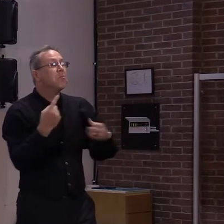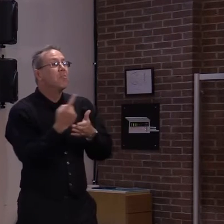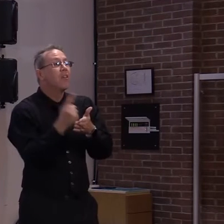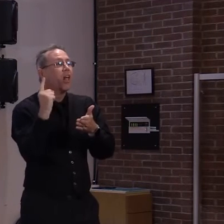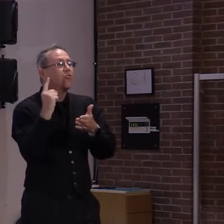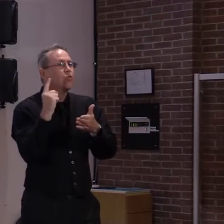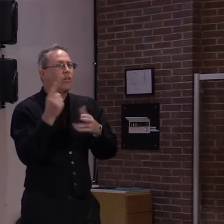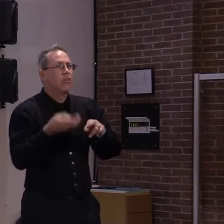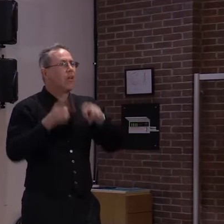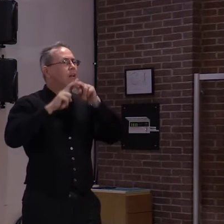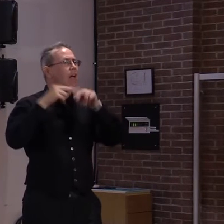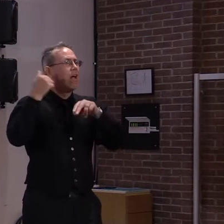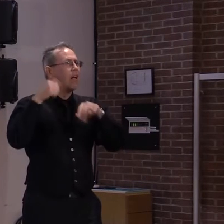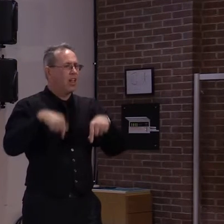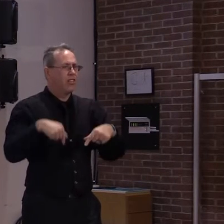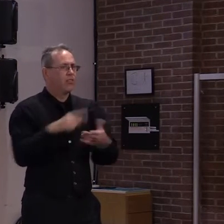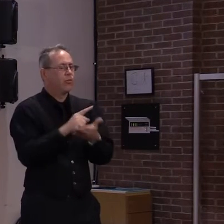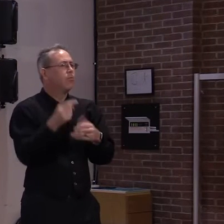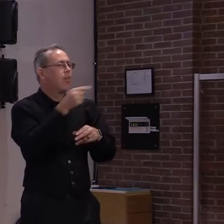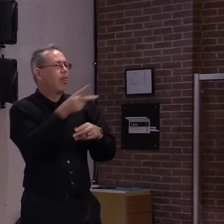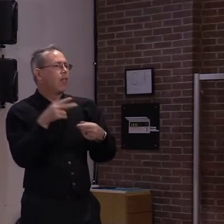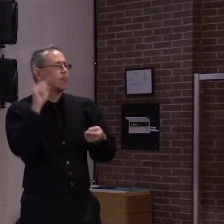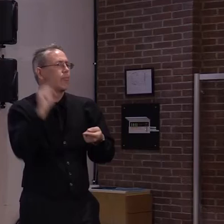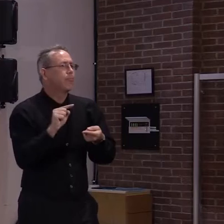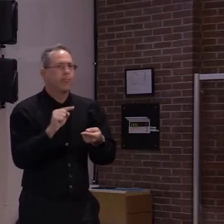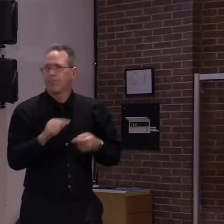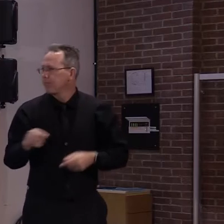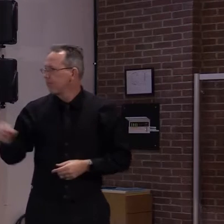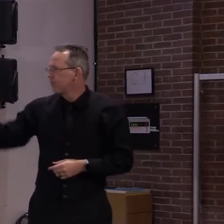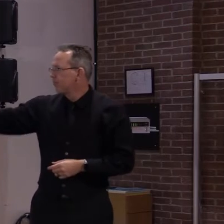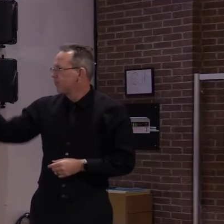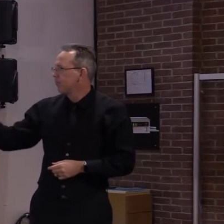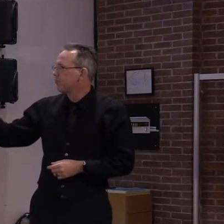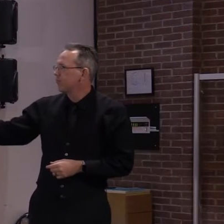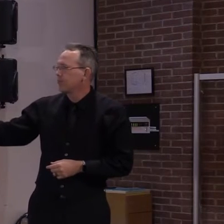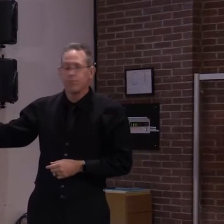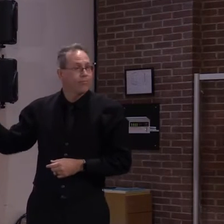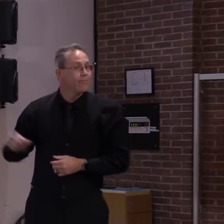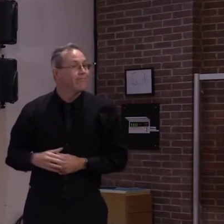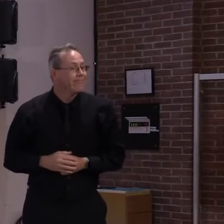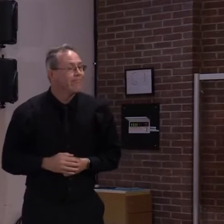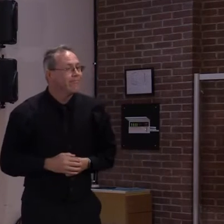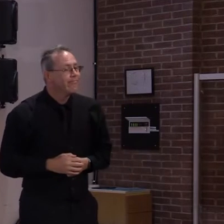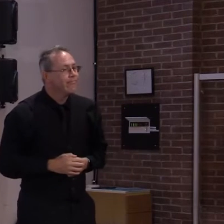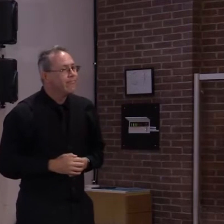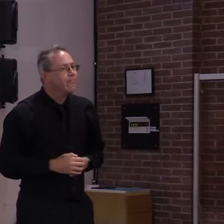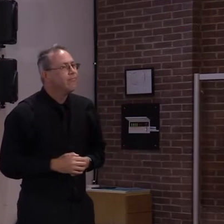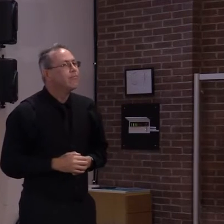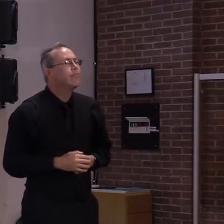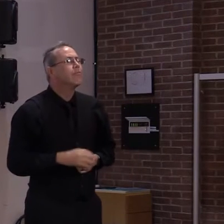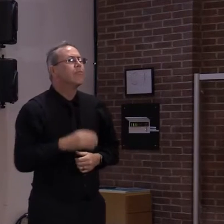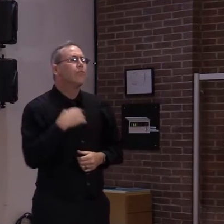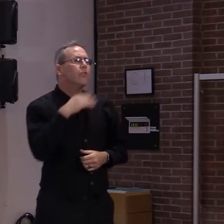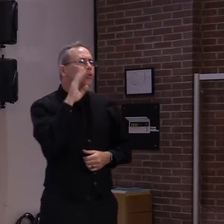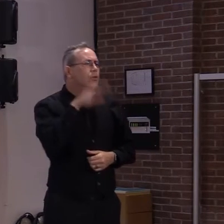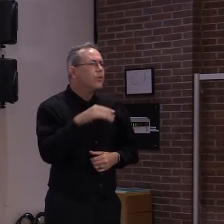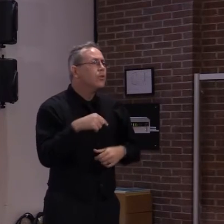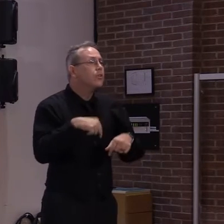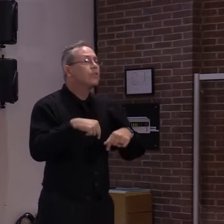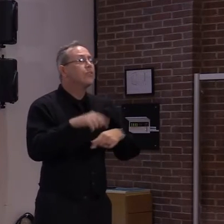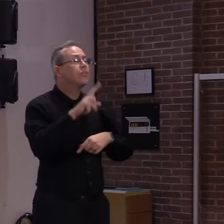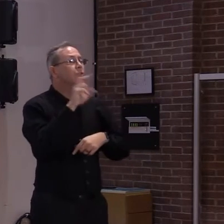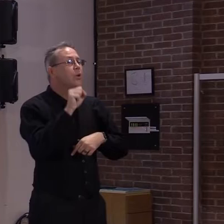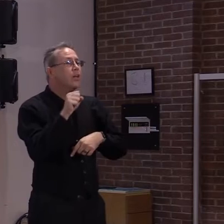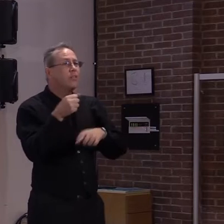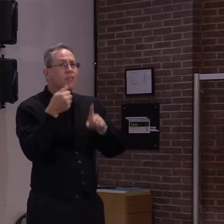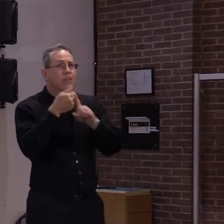decrease in the coming weeks. Just to mention that cases here in Vermont started to rise later than the national cases in the